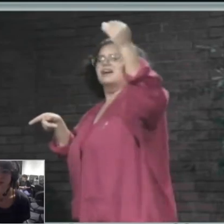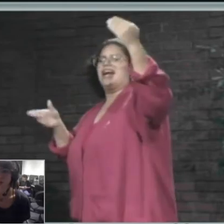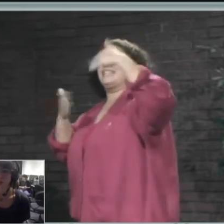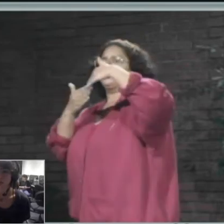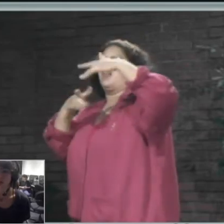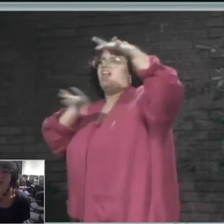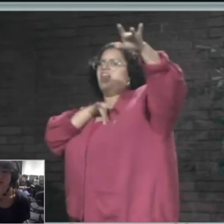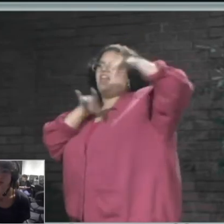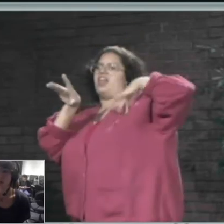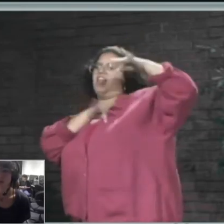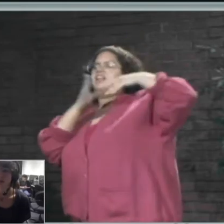goes down,